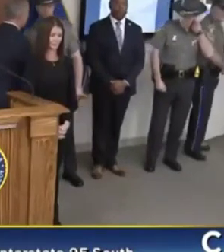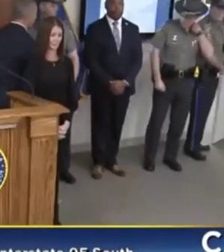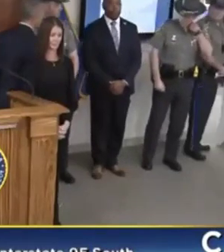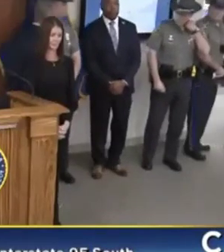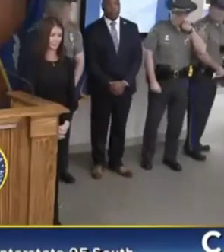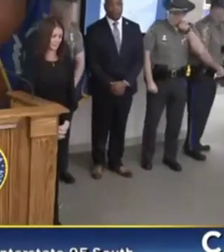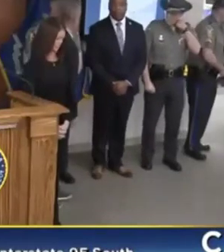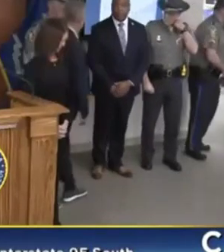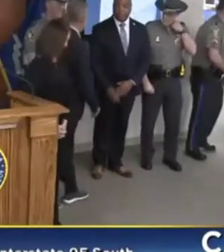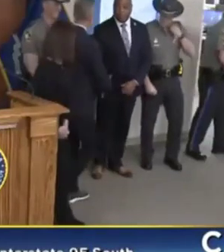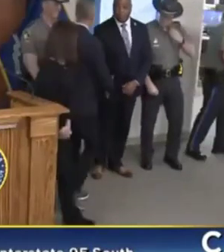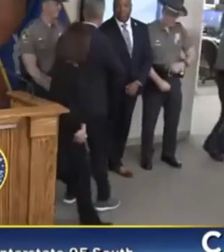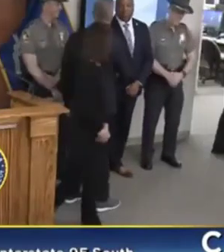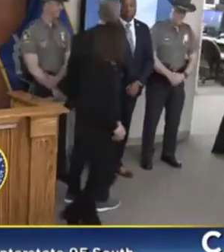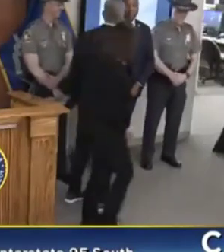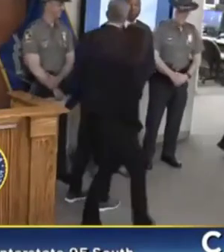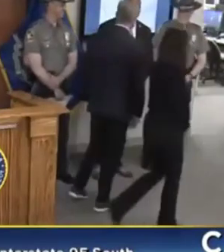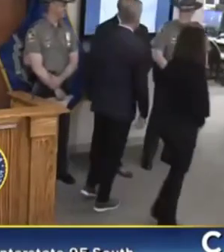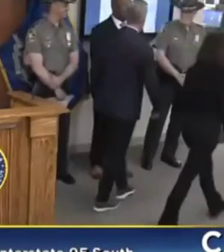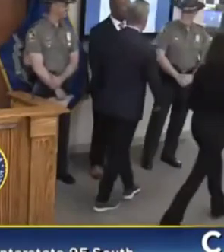My life will not be a little